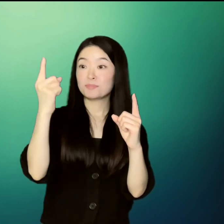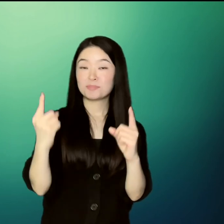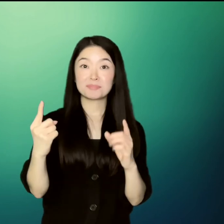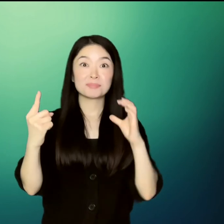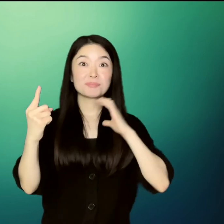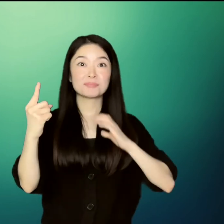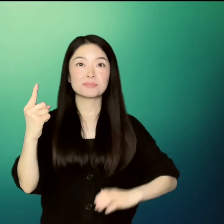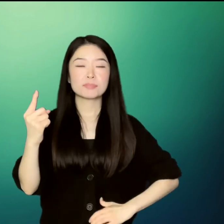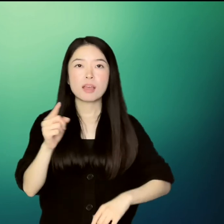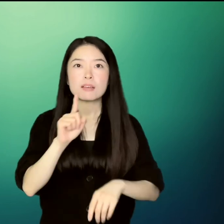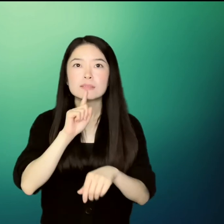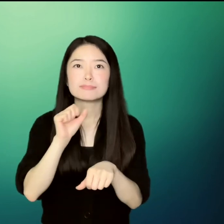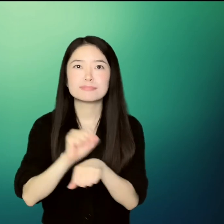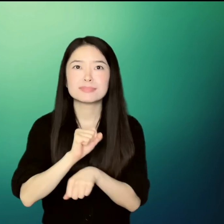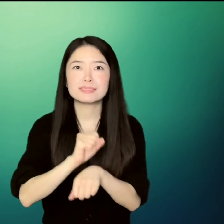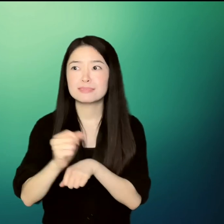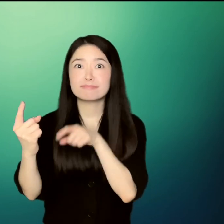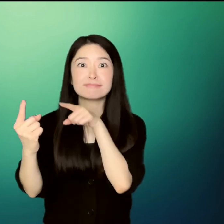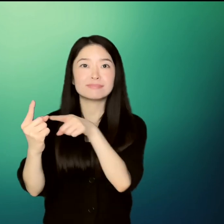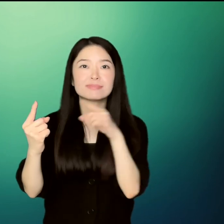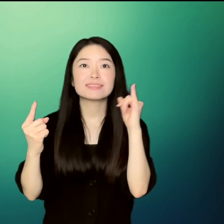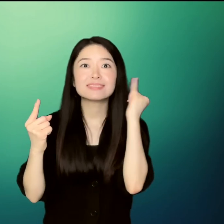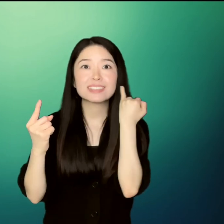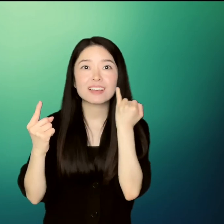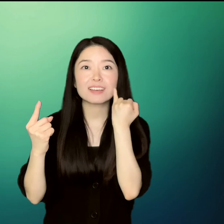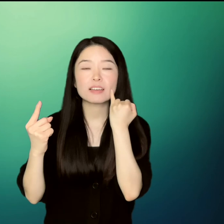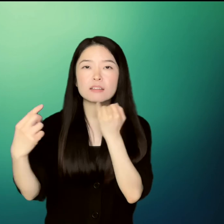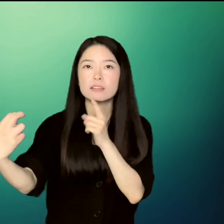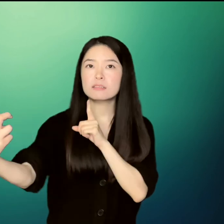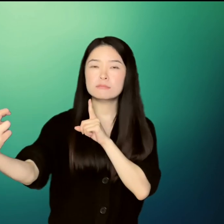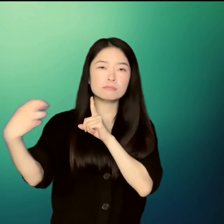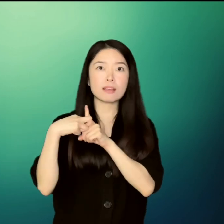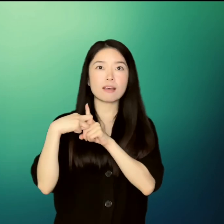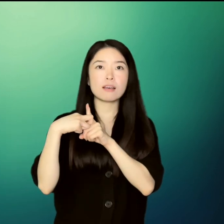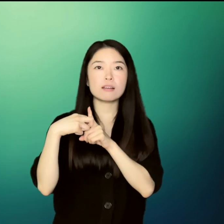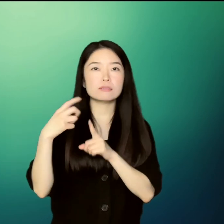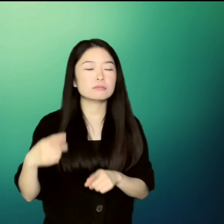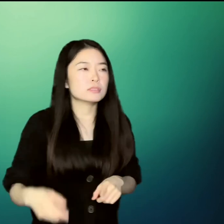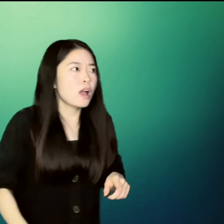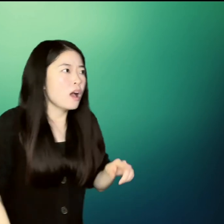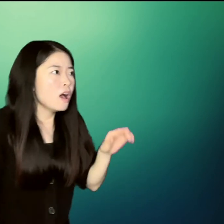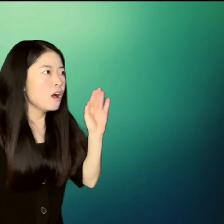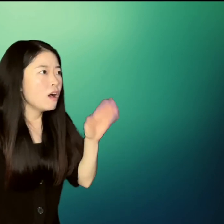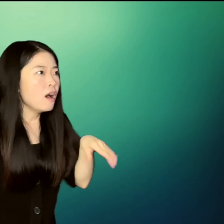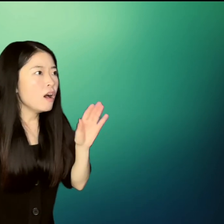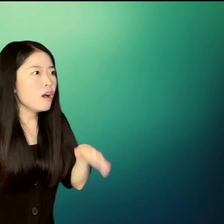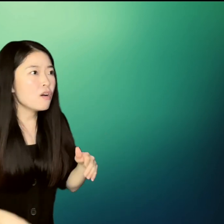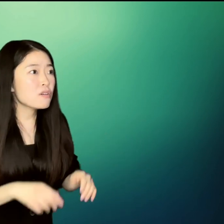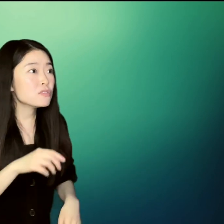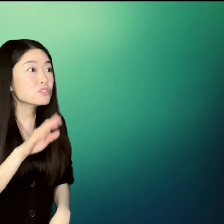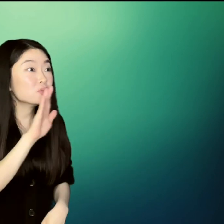Hey, said the customer, turning around. It was Joey. Your name is Un He?